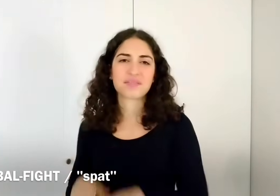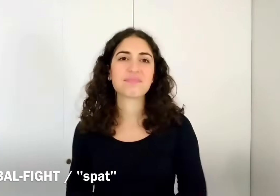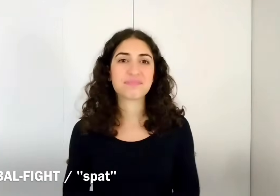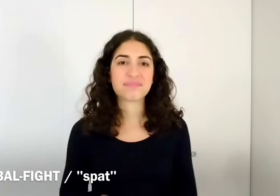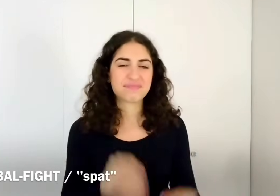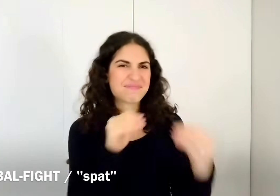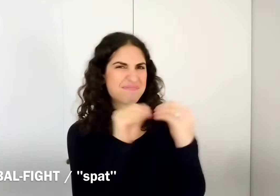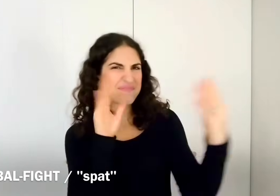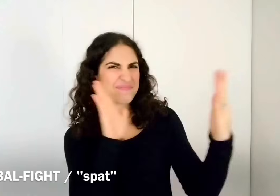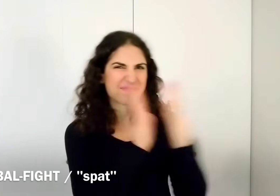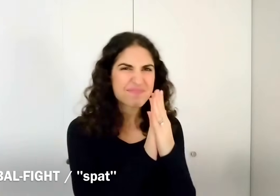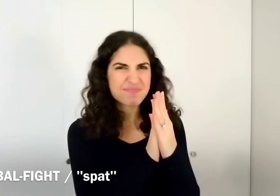To fight.